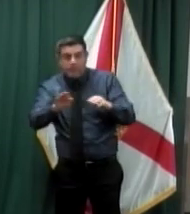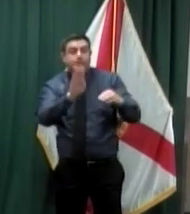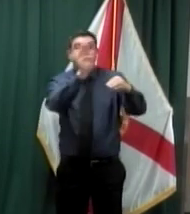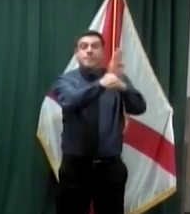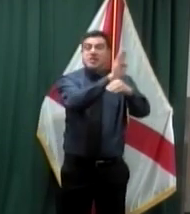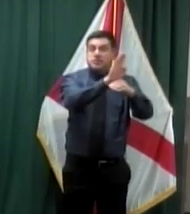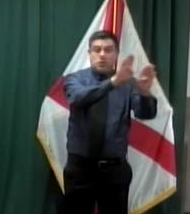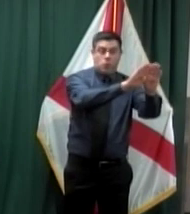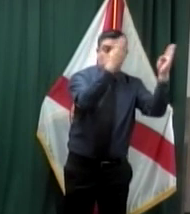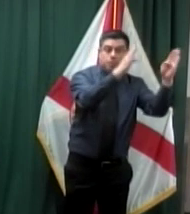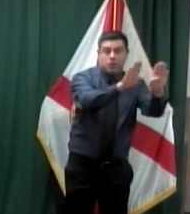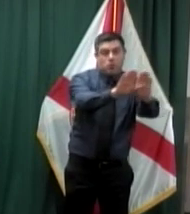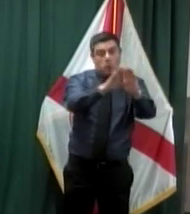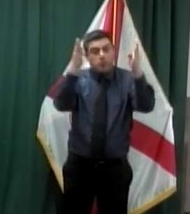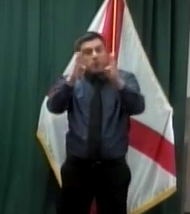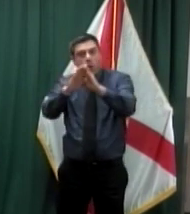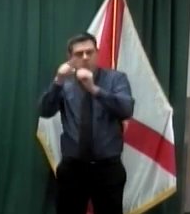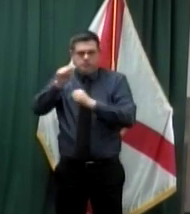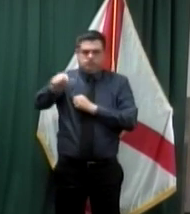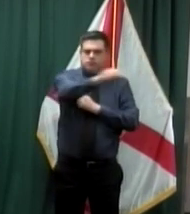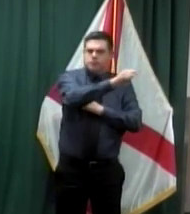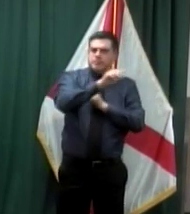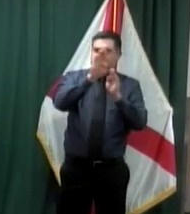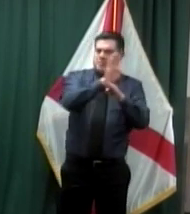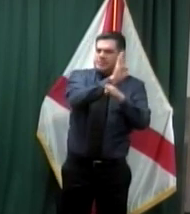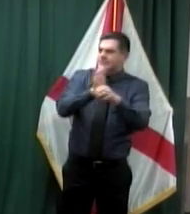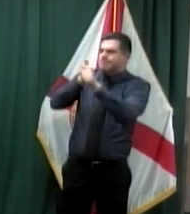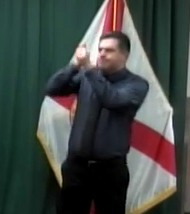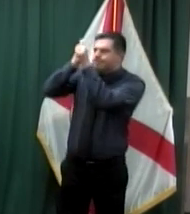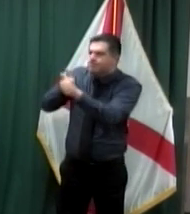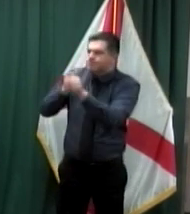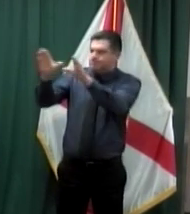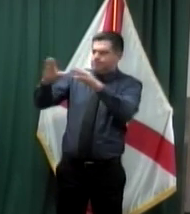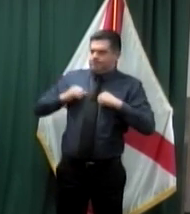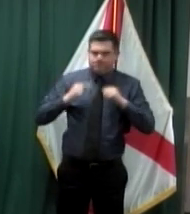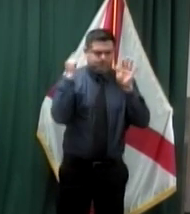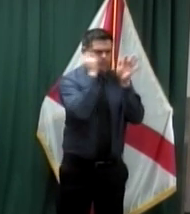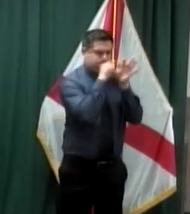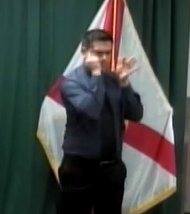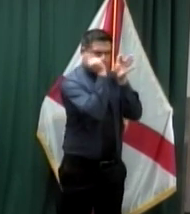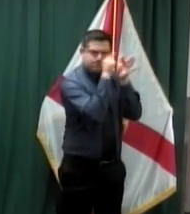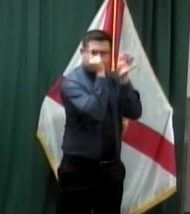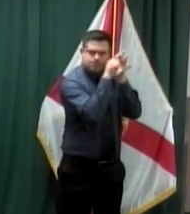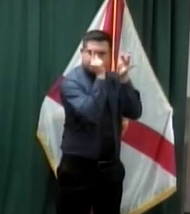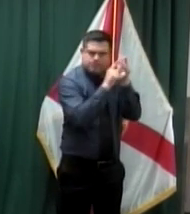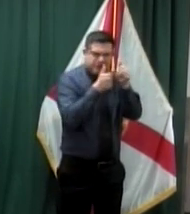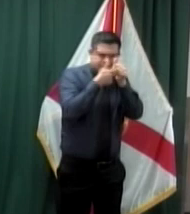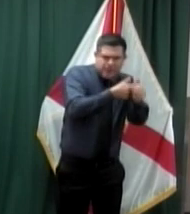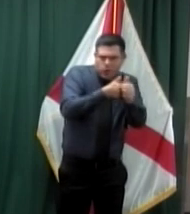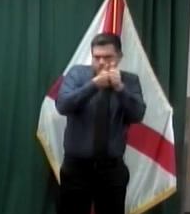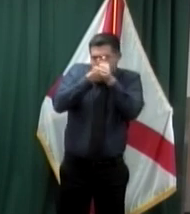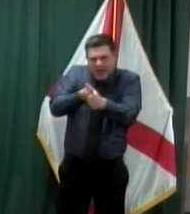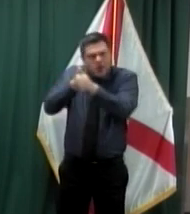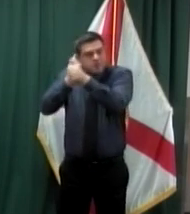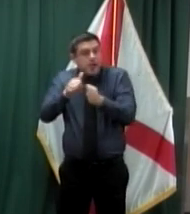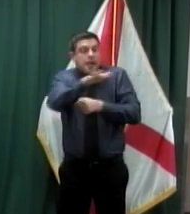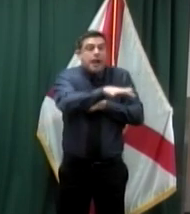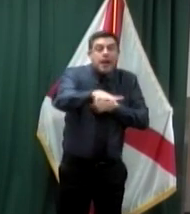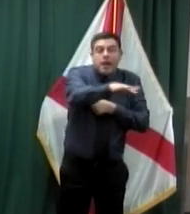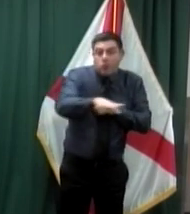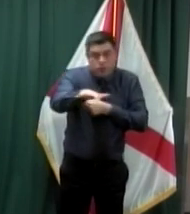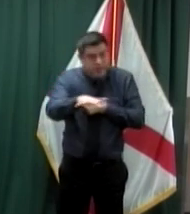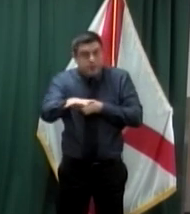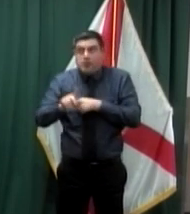those businesses, as well as the community, continue to be safe. Now that we're at 50% occupancy under the governor's